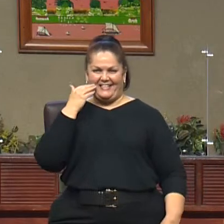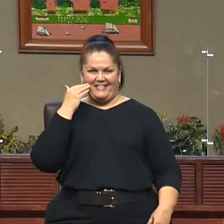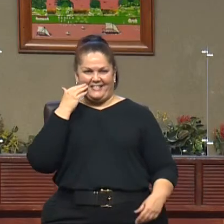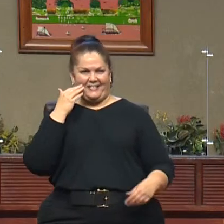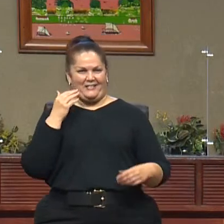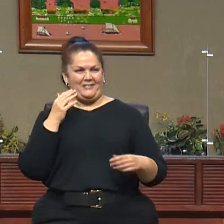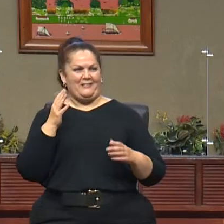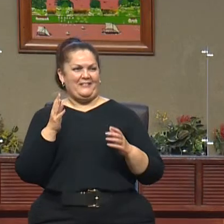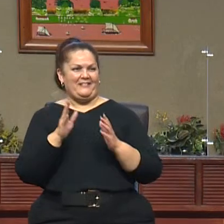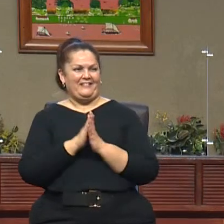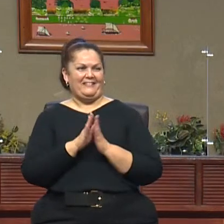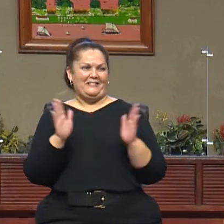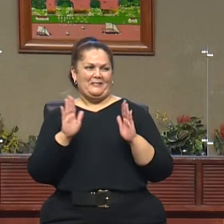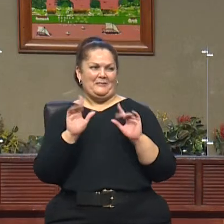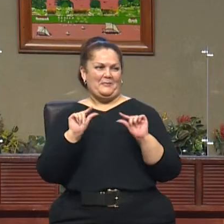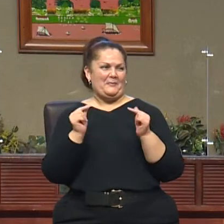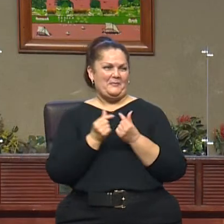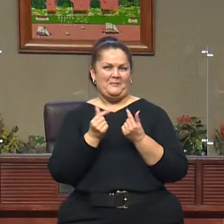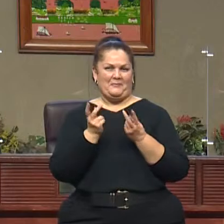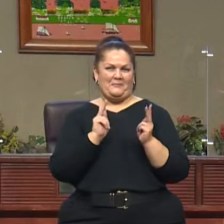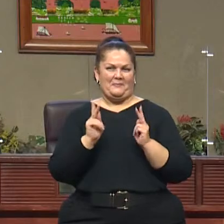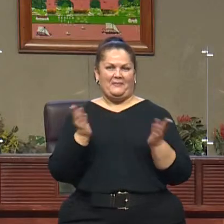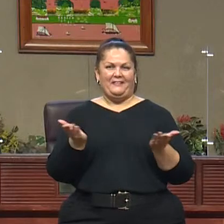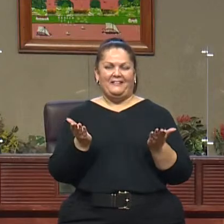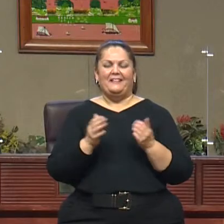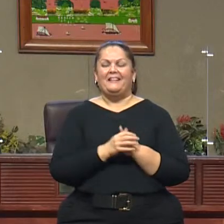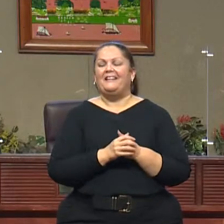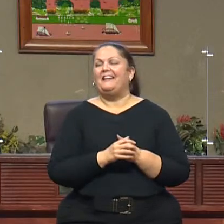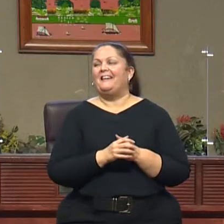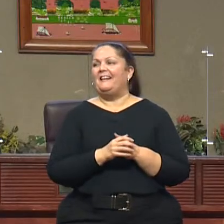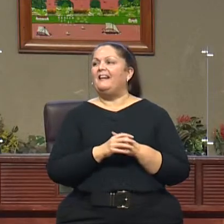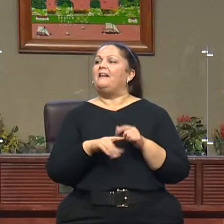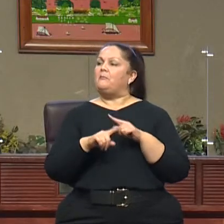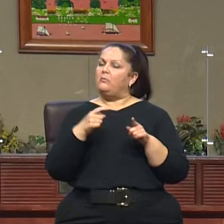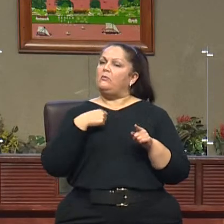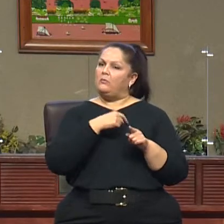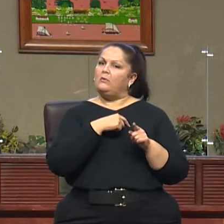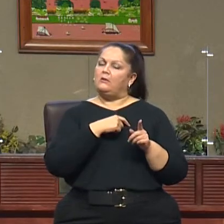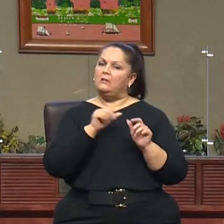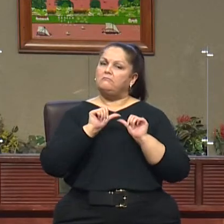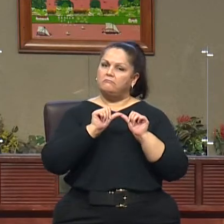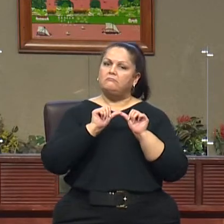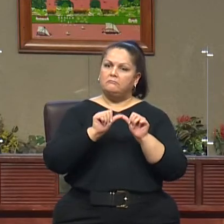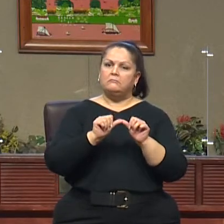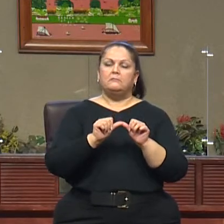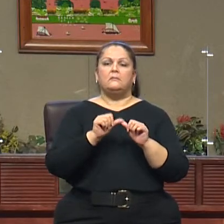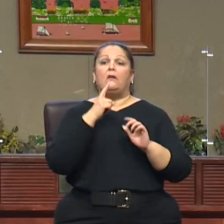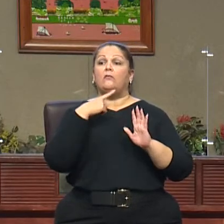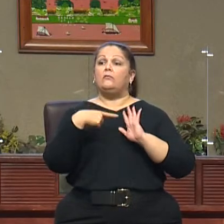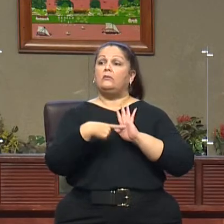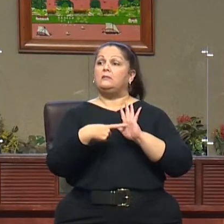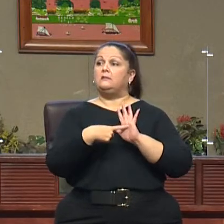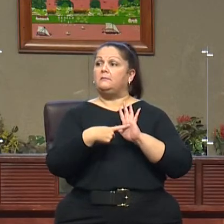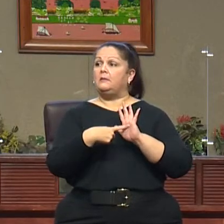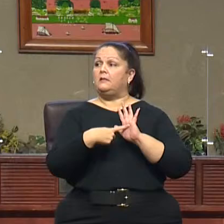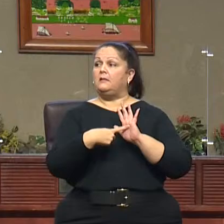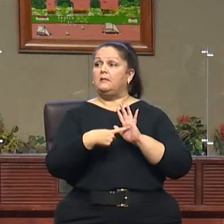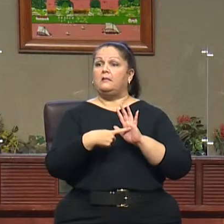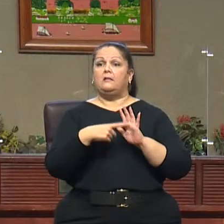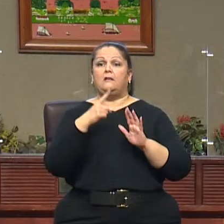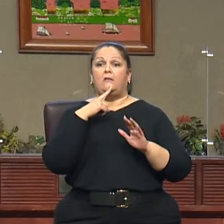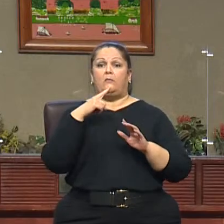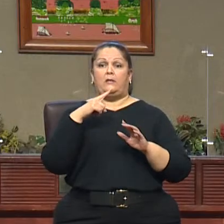a small group of people. But we're going to continue to work, for example, with our local